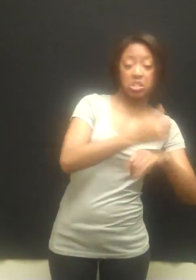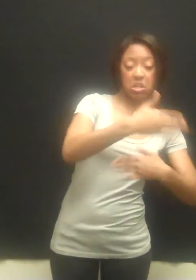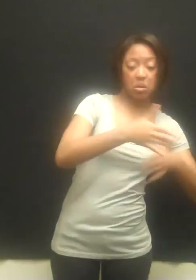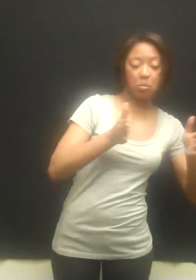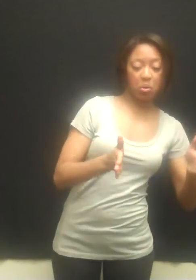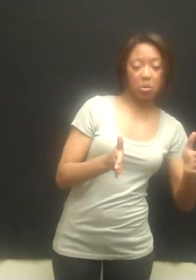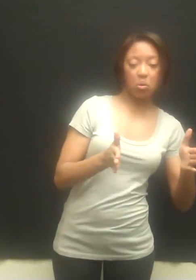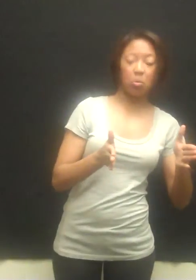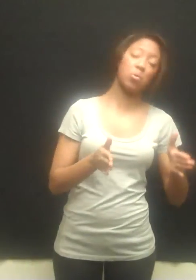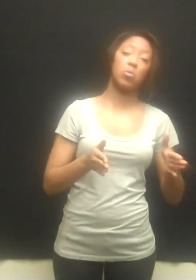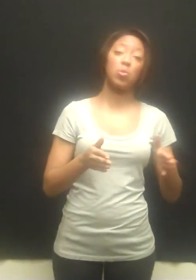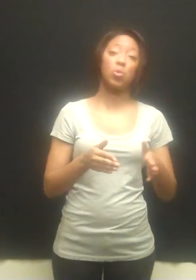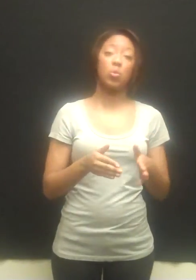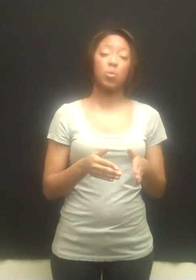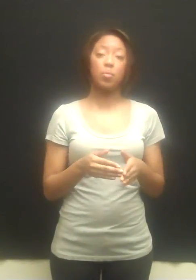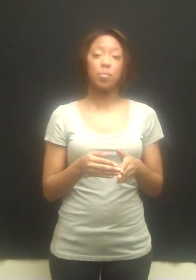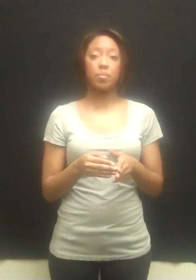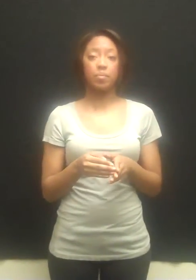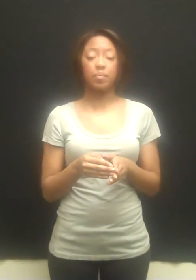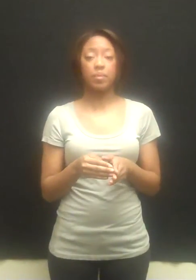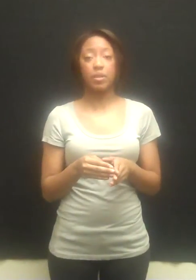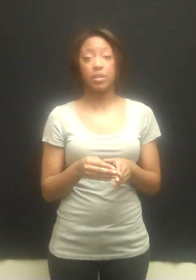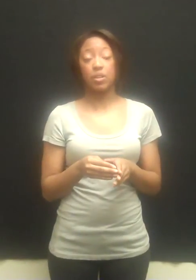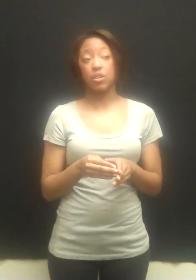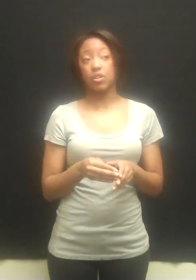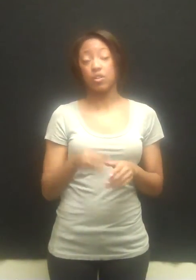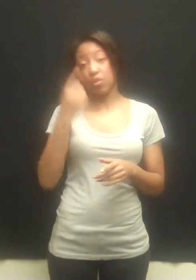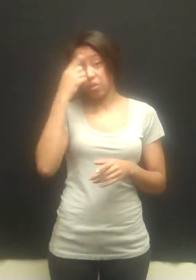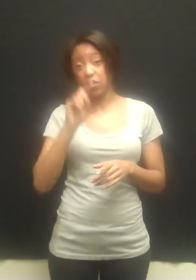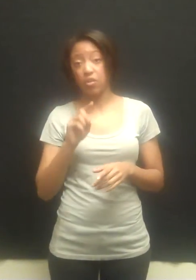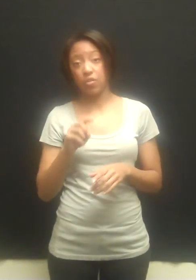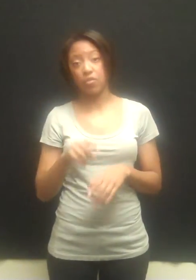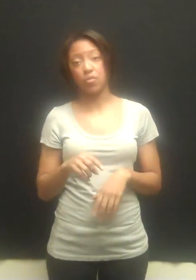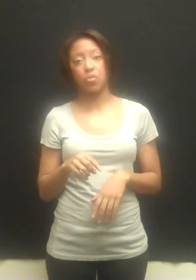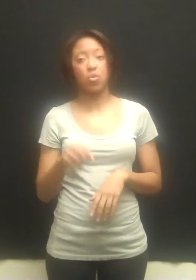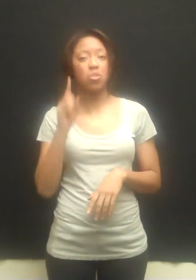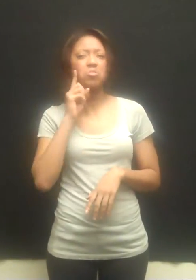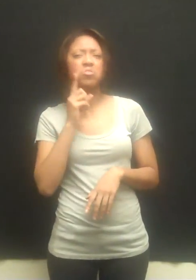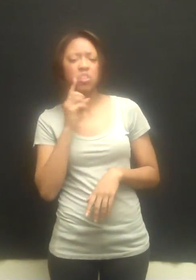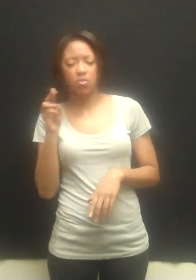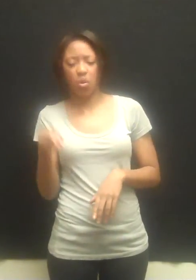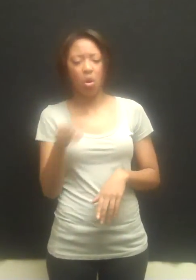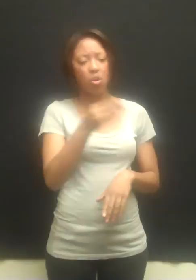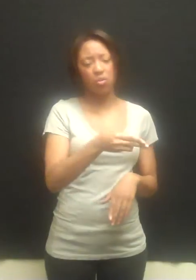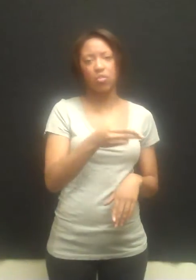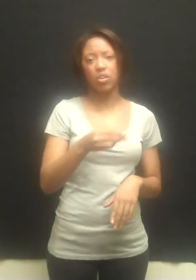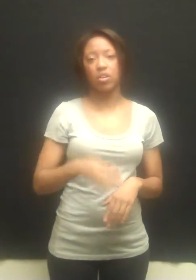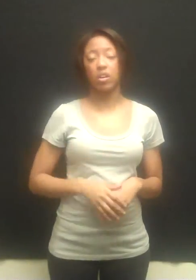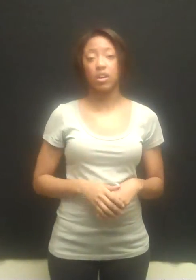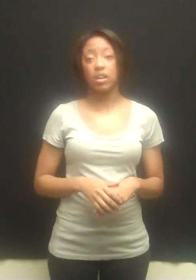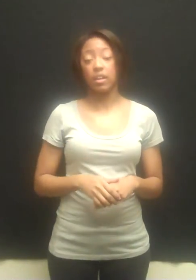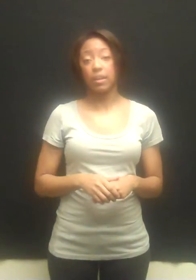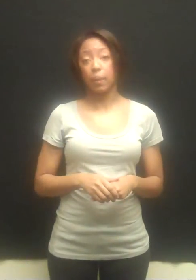Educate staff on meeting etiquette. For example, one person talking at a time.